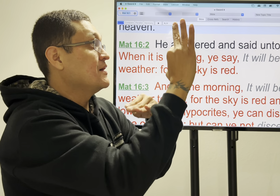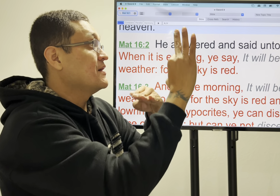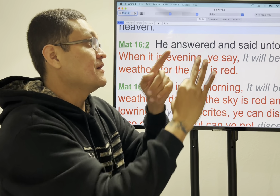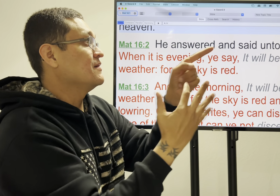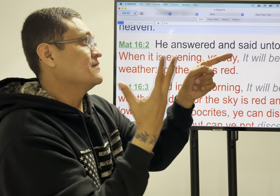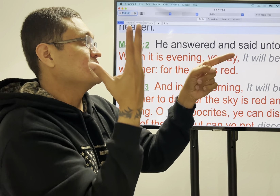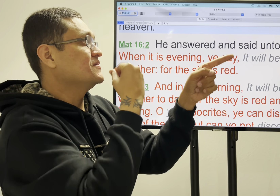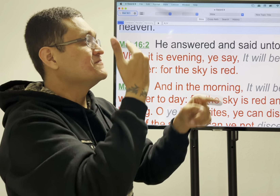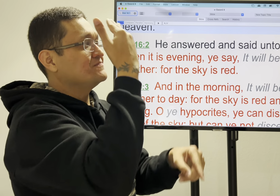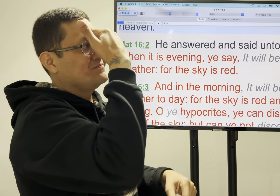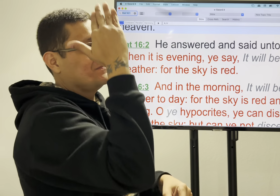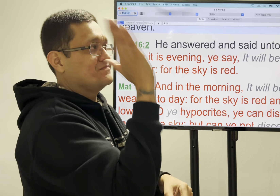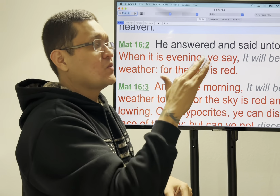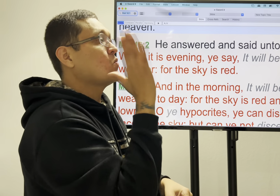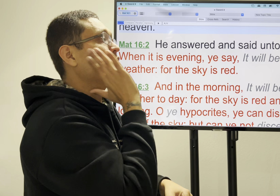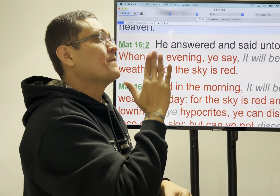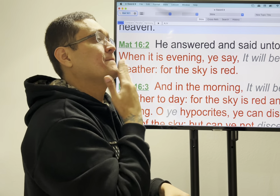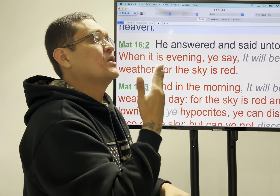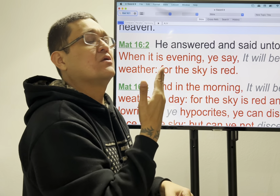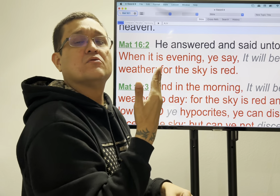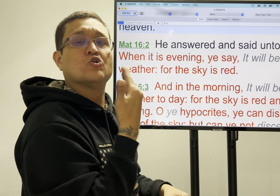for the sky is red.